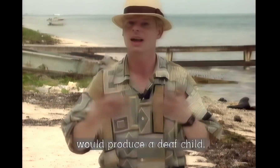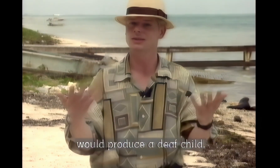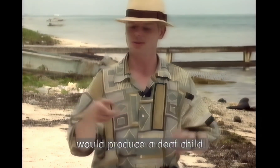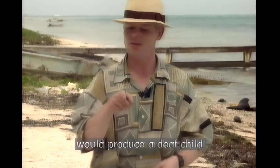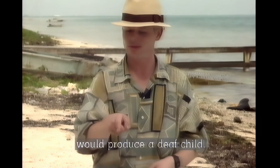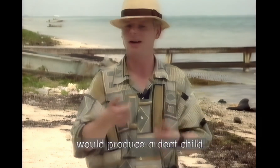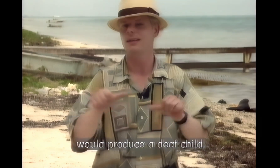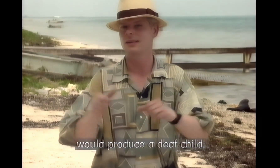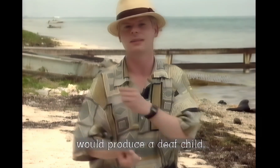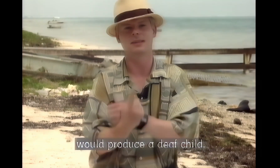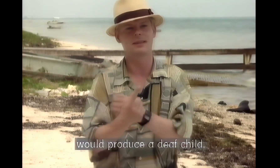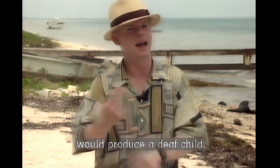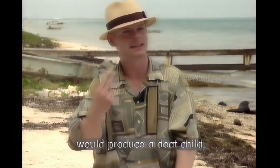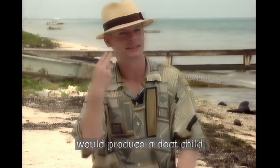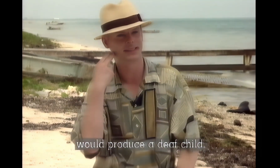would produce a deaf child.